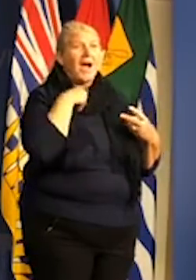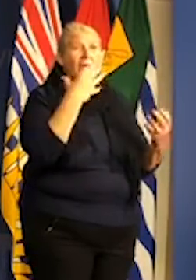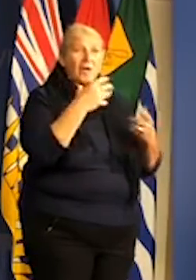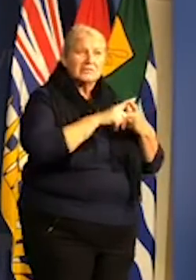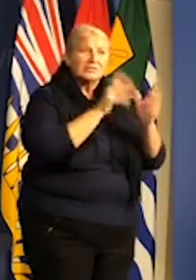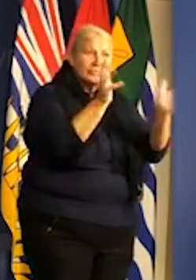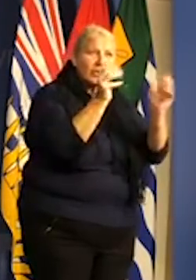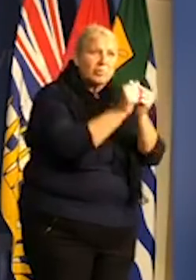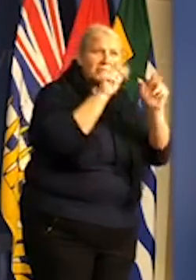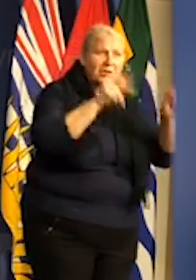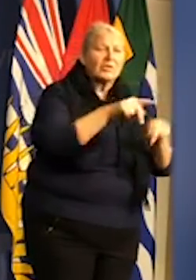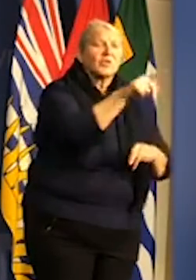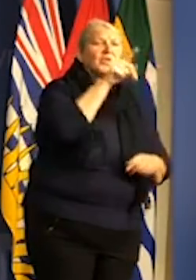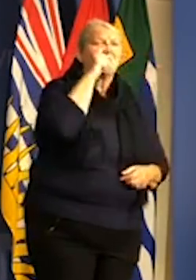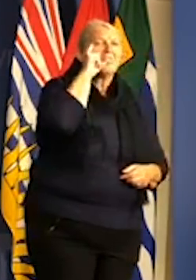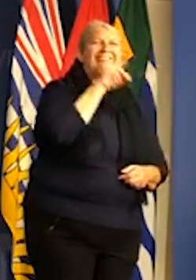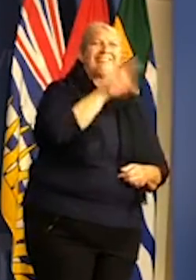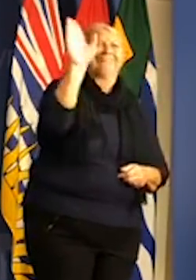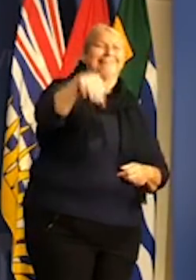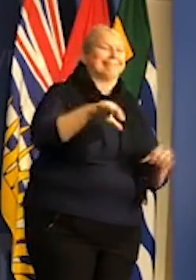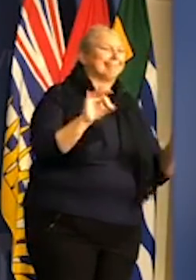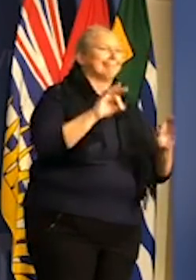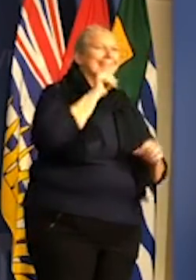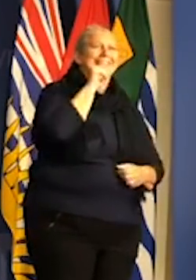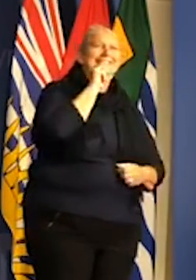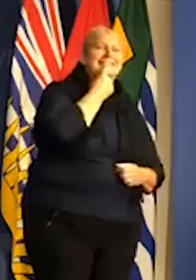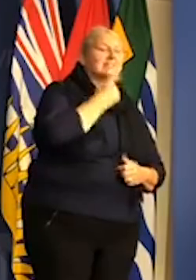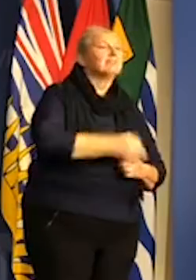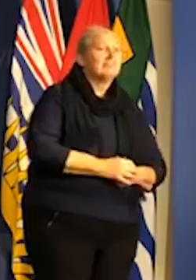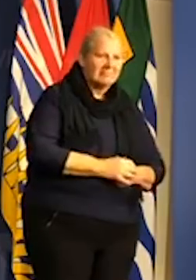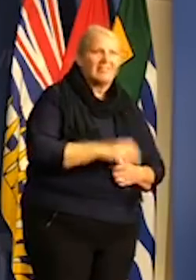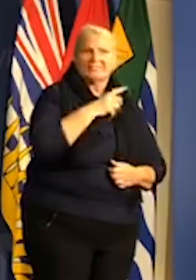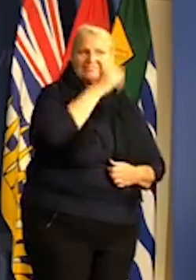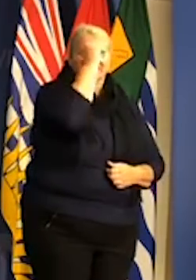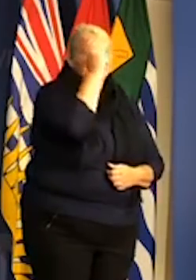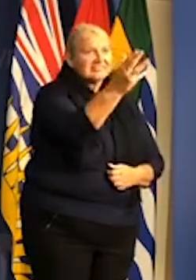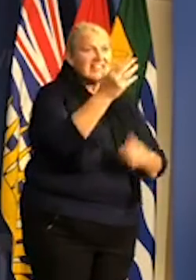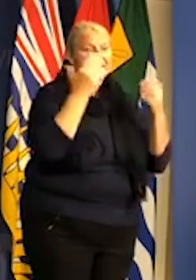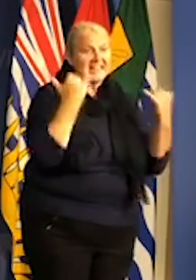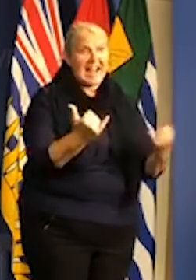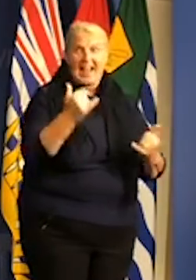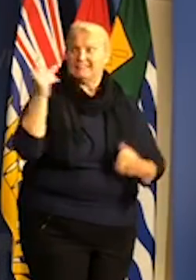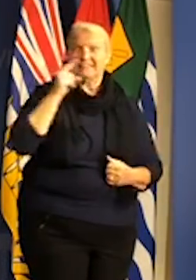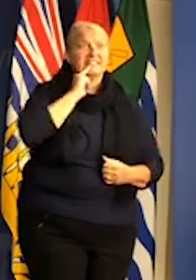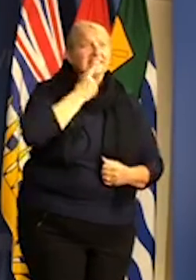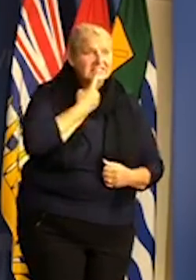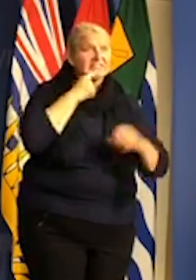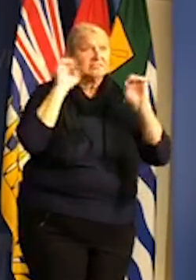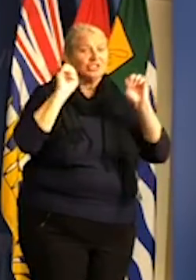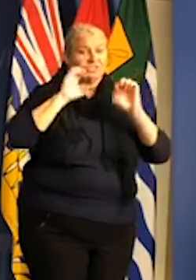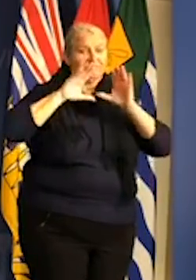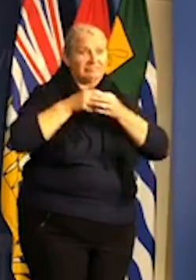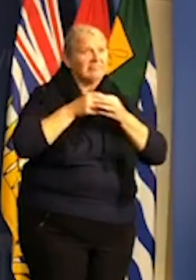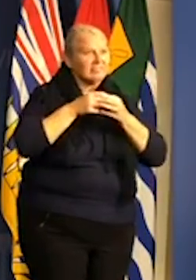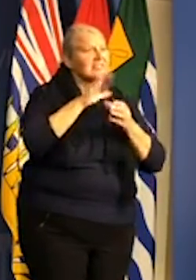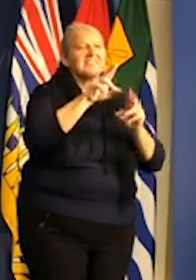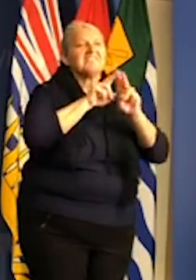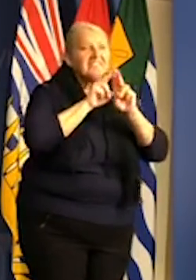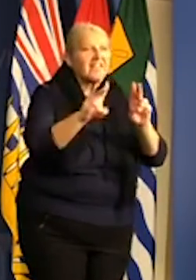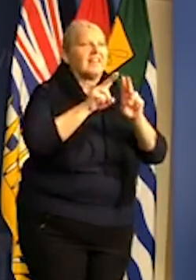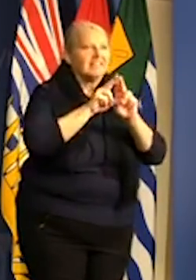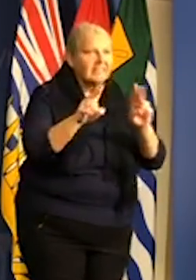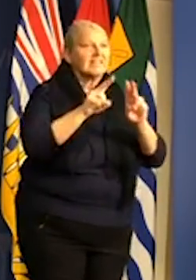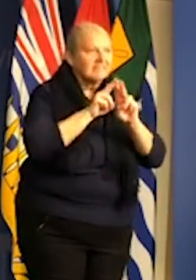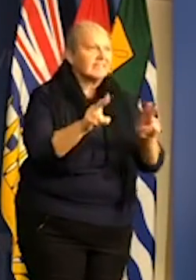now hasn't taken this situation seriously. The changes being announced today are major. They will